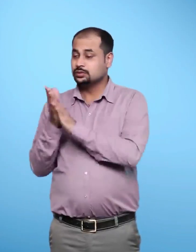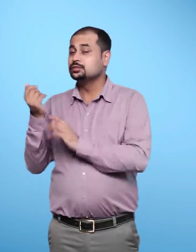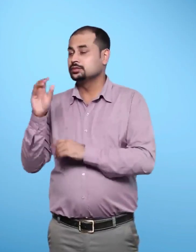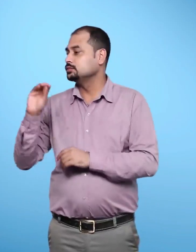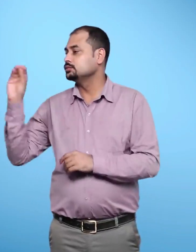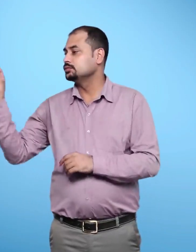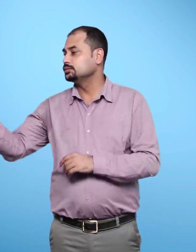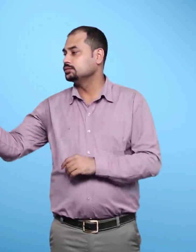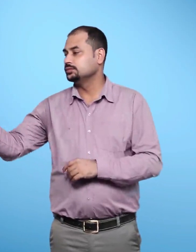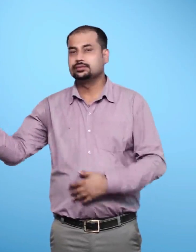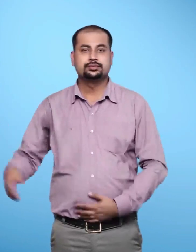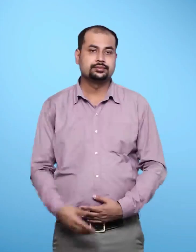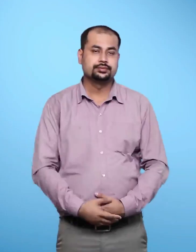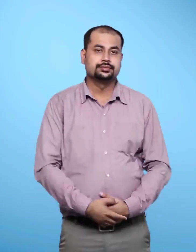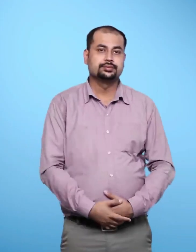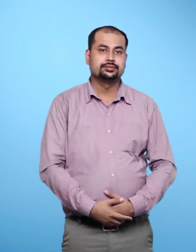Cost dash.